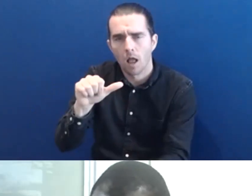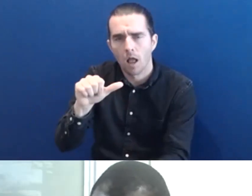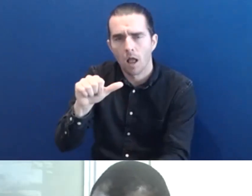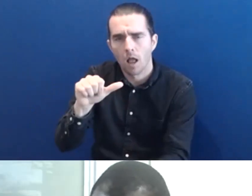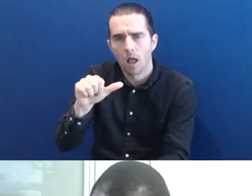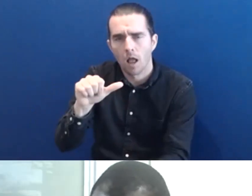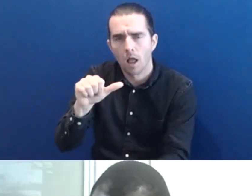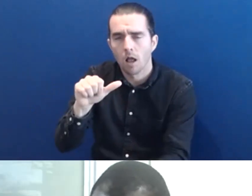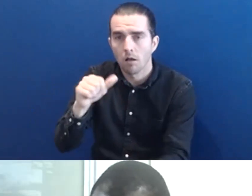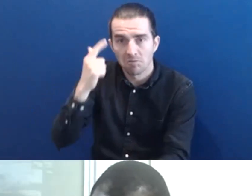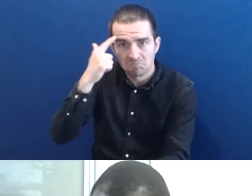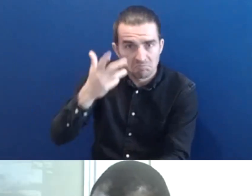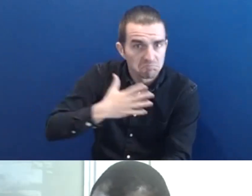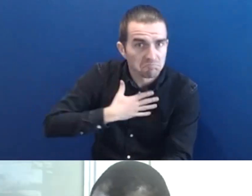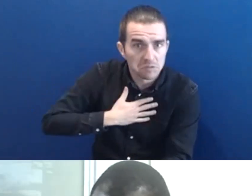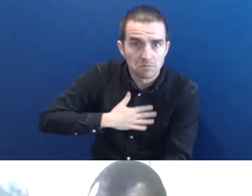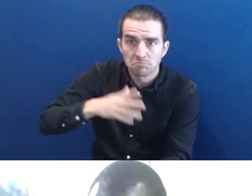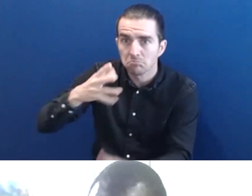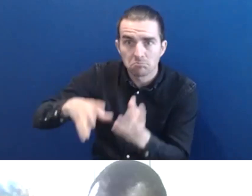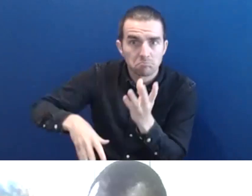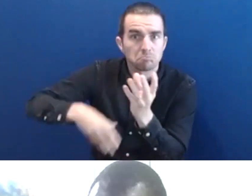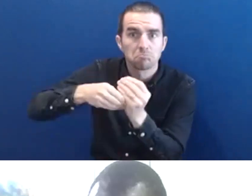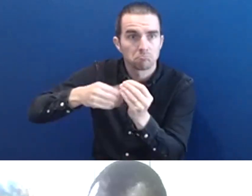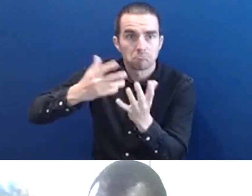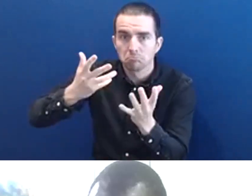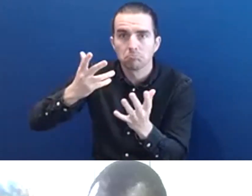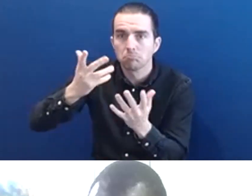experiences from in 1 or 2 minutes?